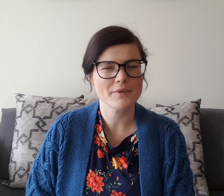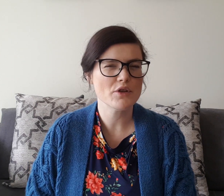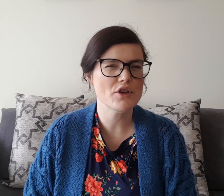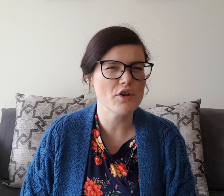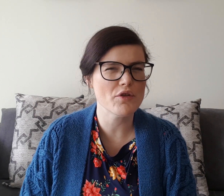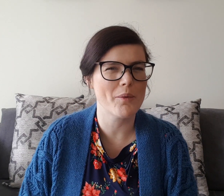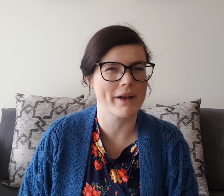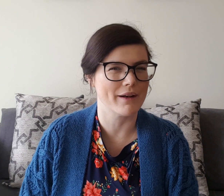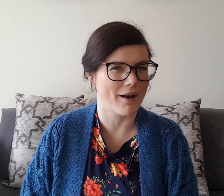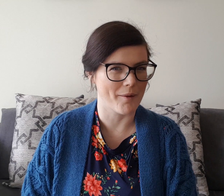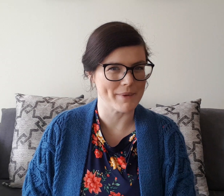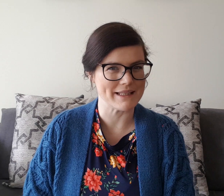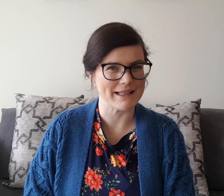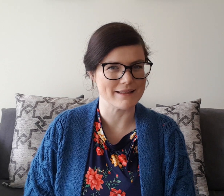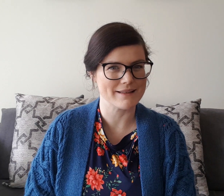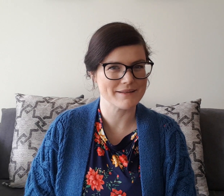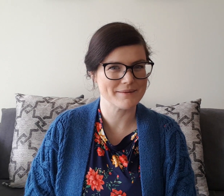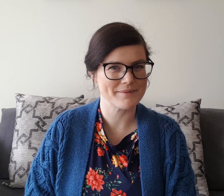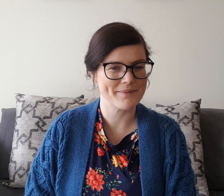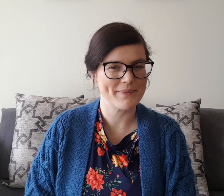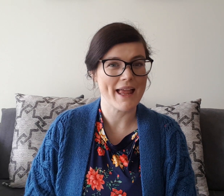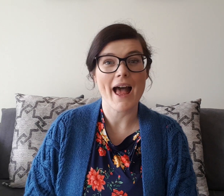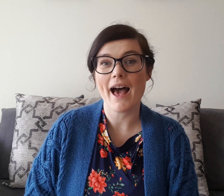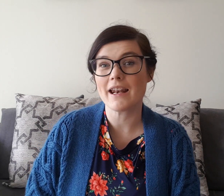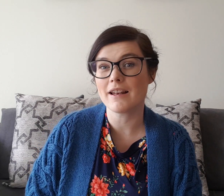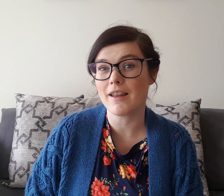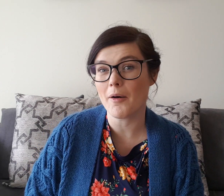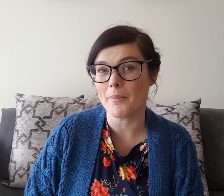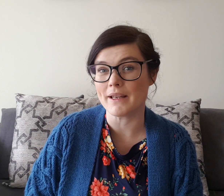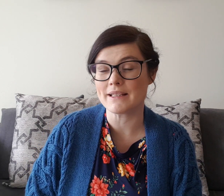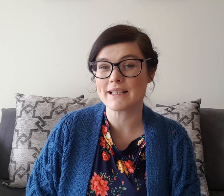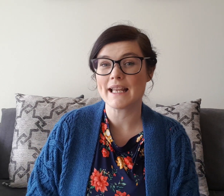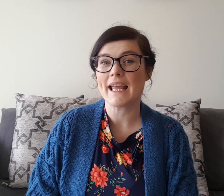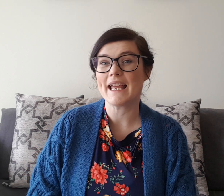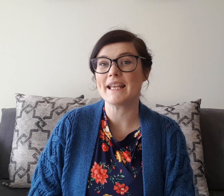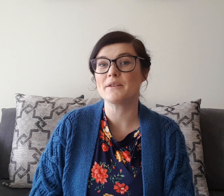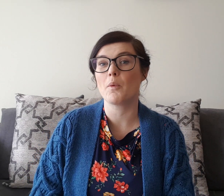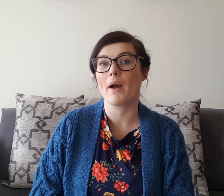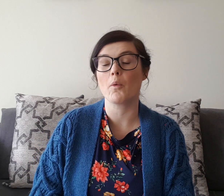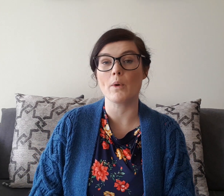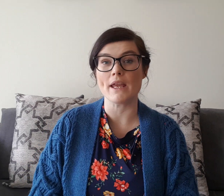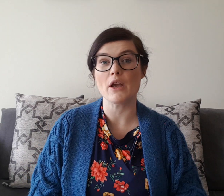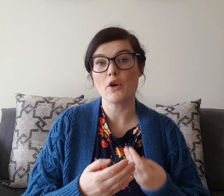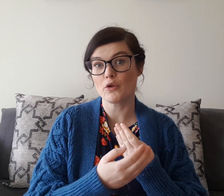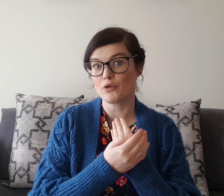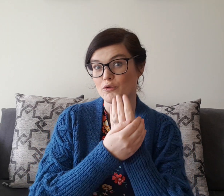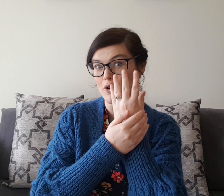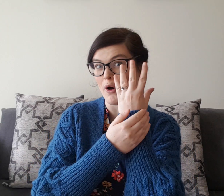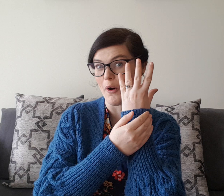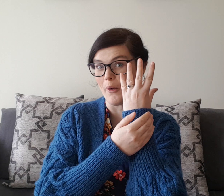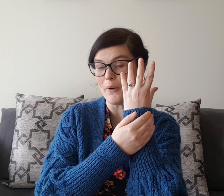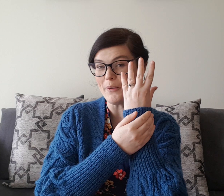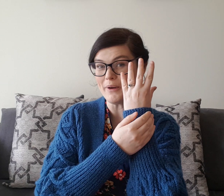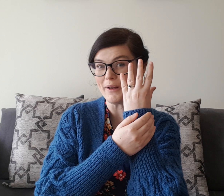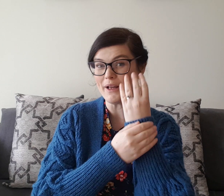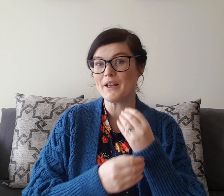Do you know what an allotment is? An allotment is where we grow